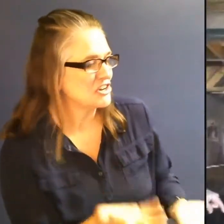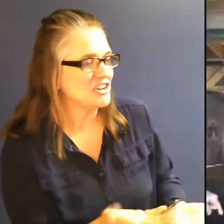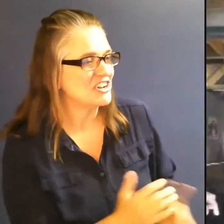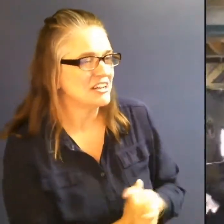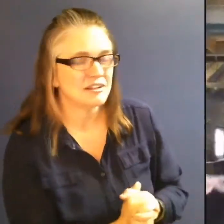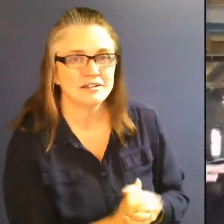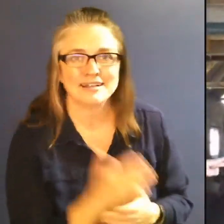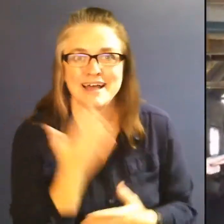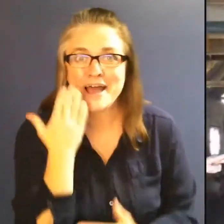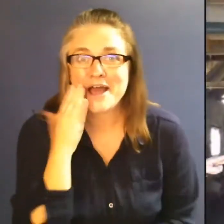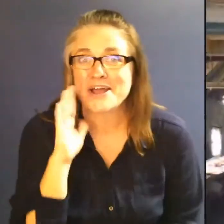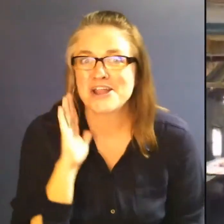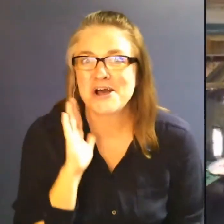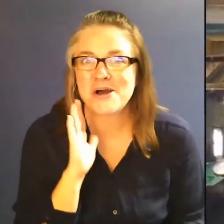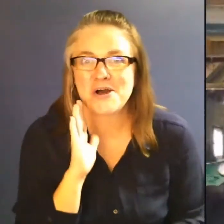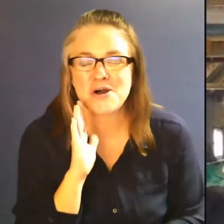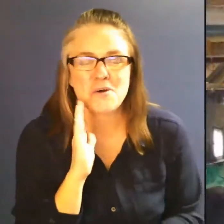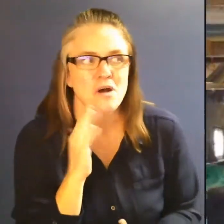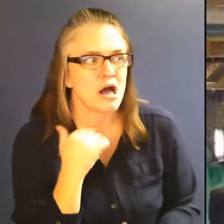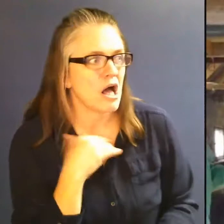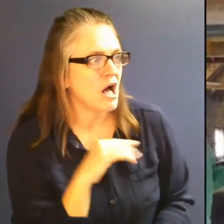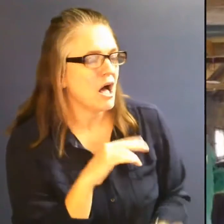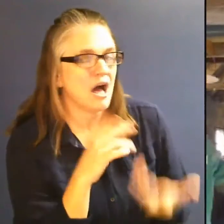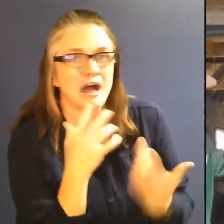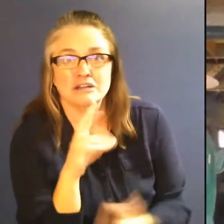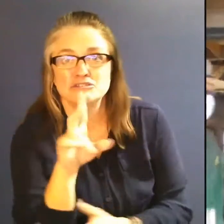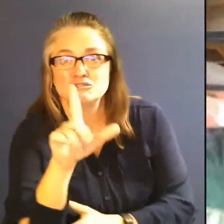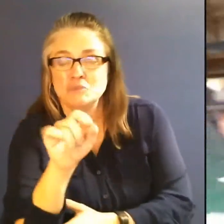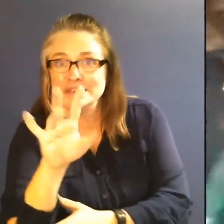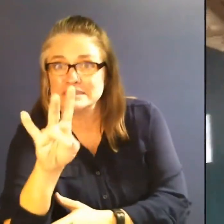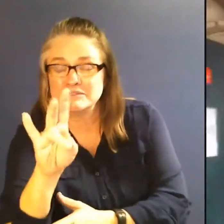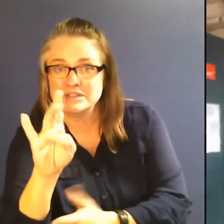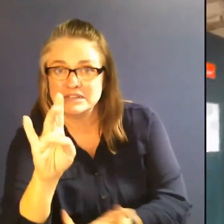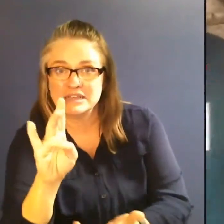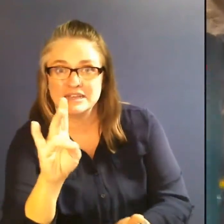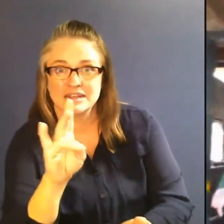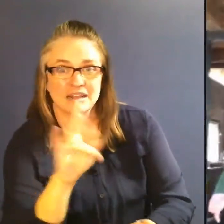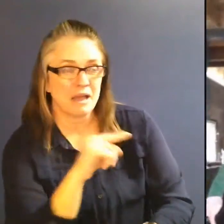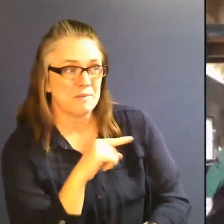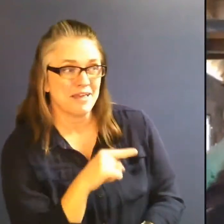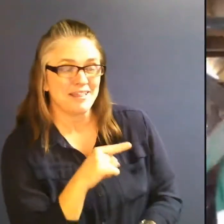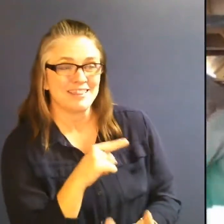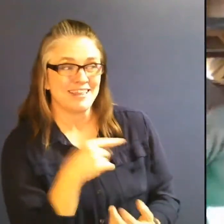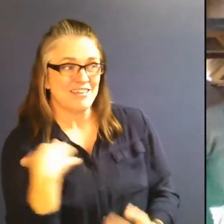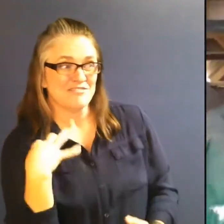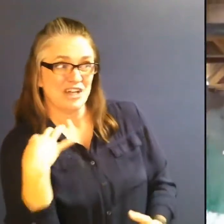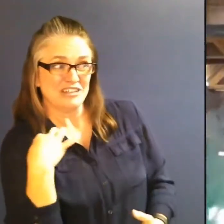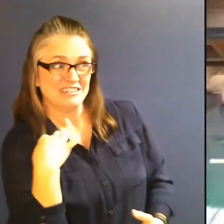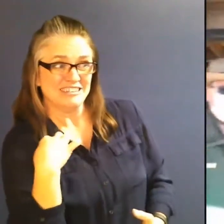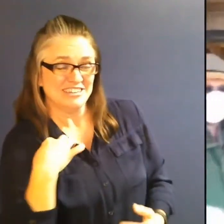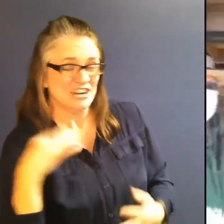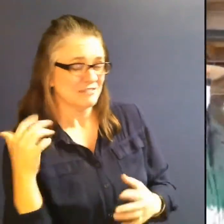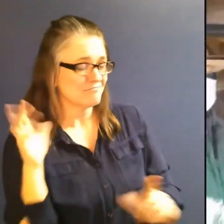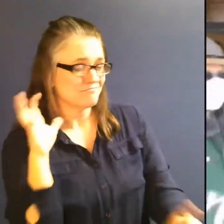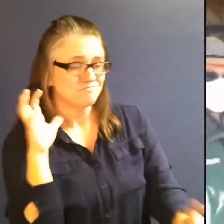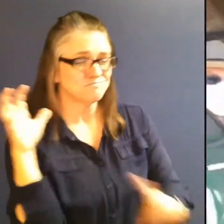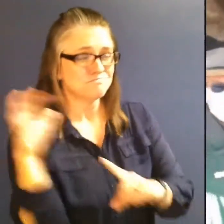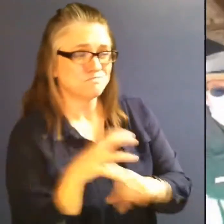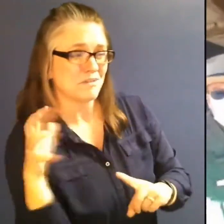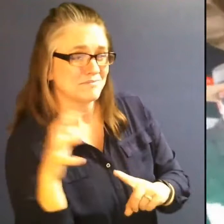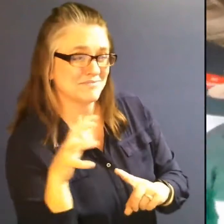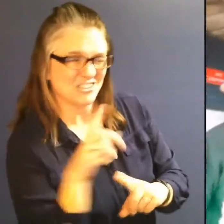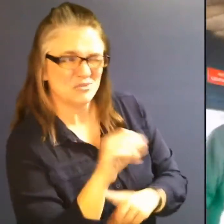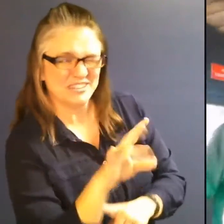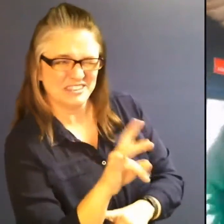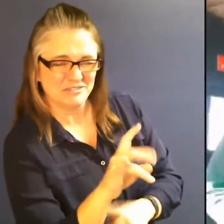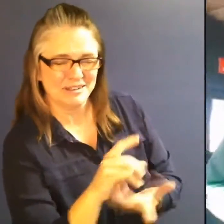I don't know. 2017, 18, I remember. Yeah, volunteer of the year right here. Yeah. So, anyways, knows more about